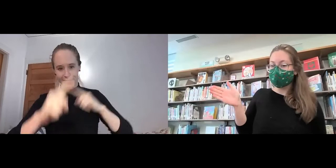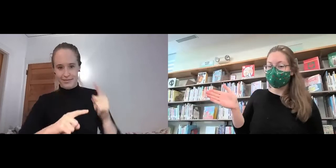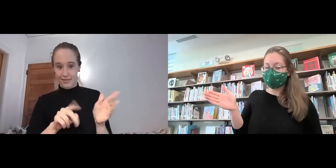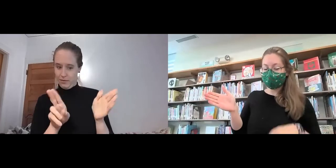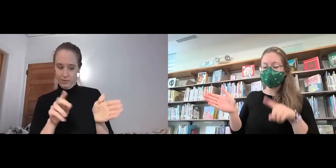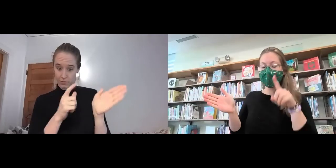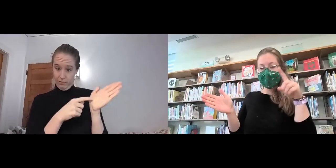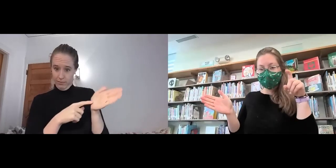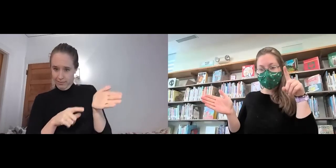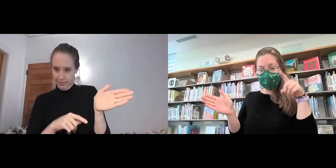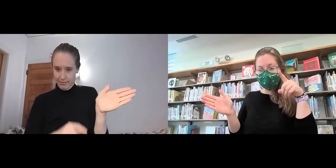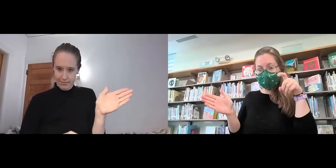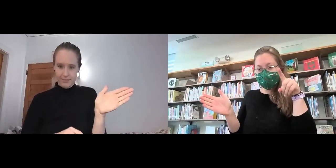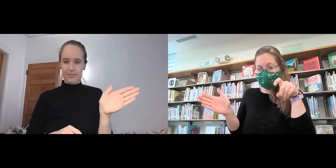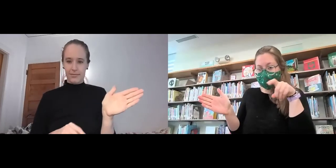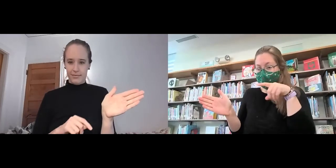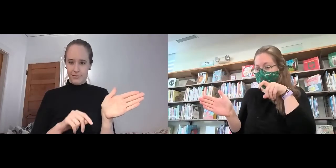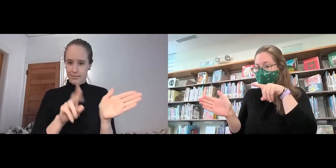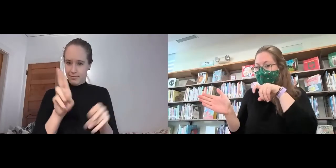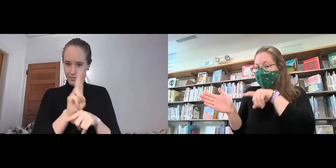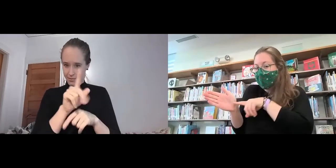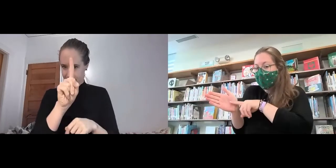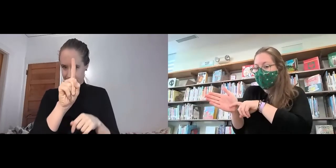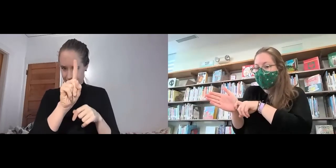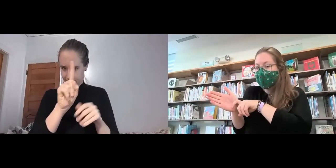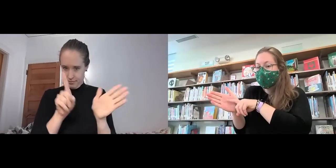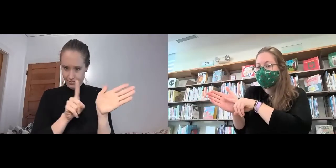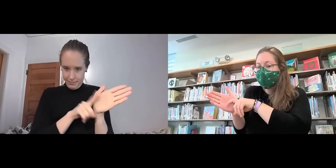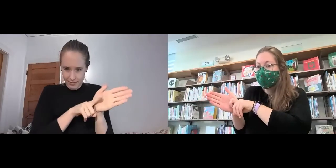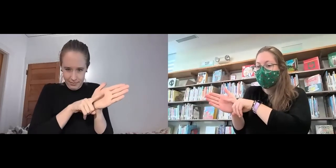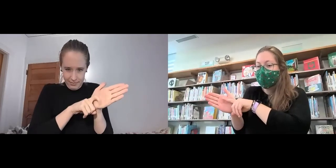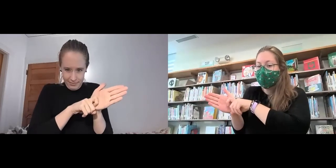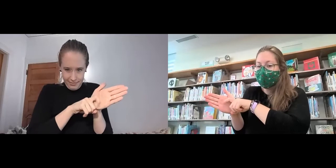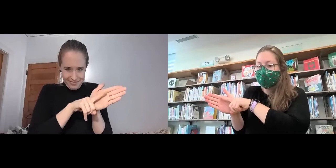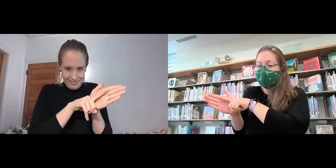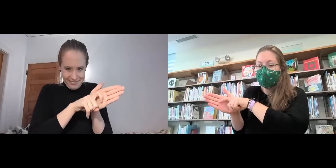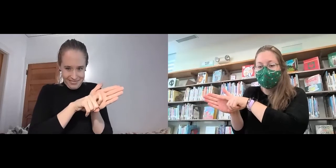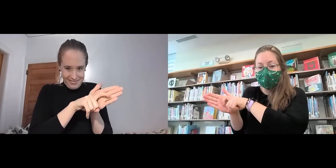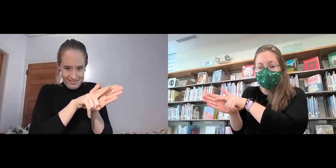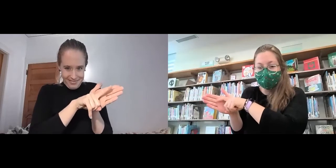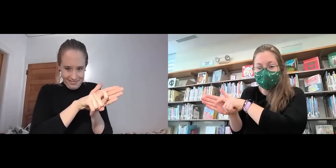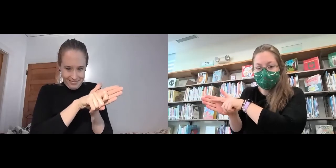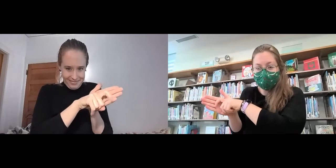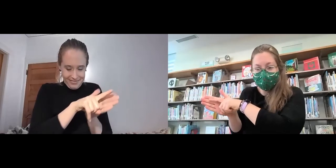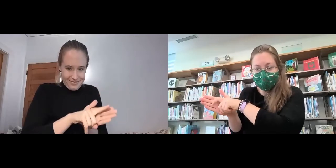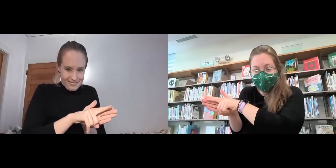flat. You're going to take a pointer finger and inch it along your